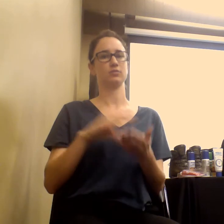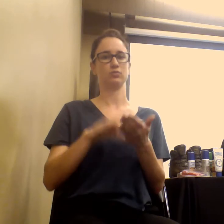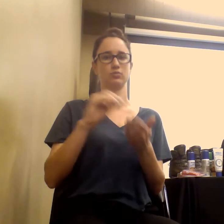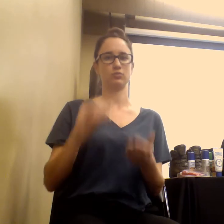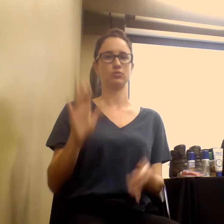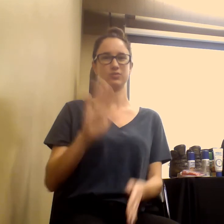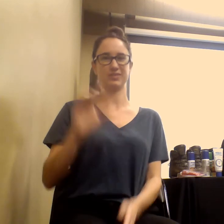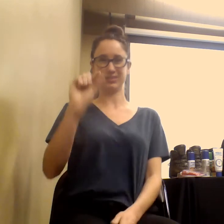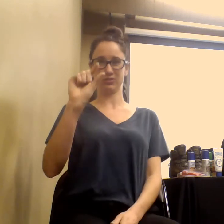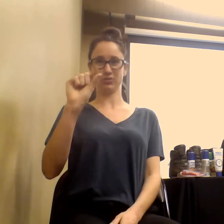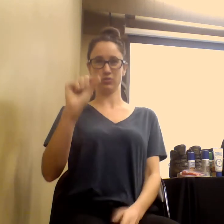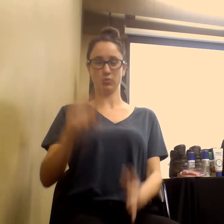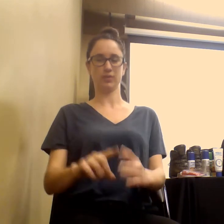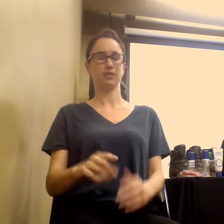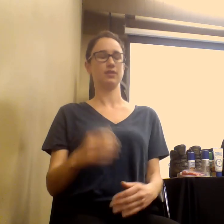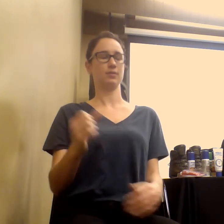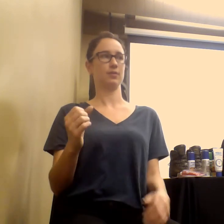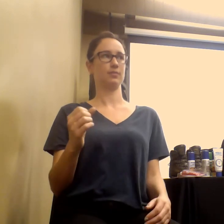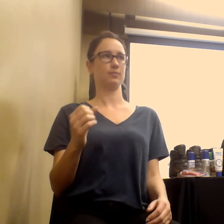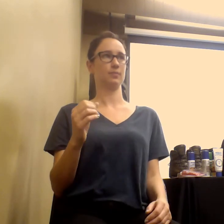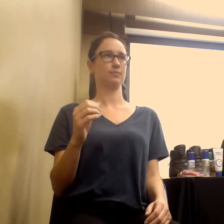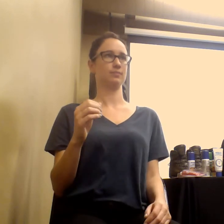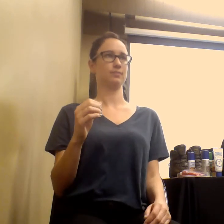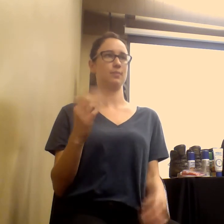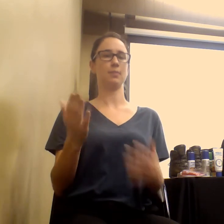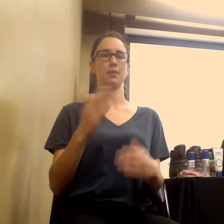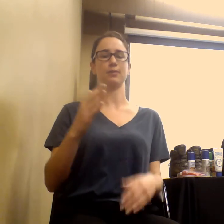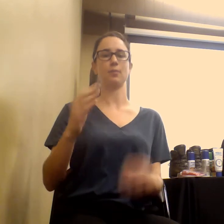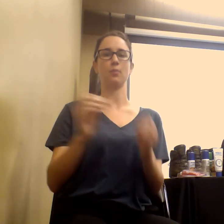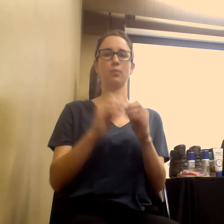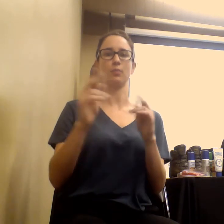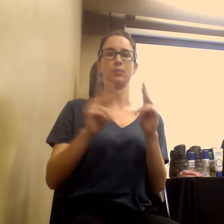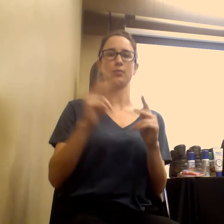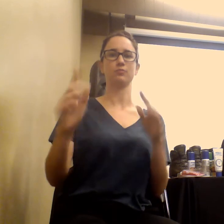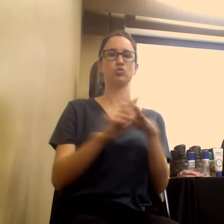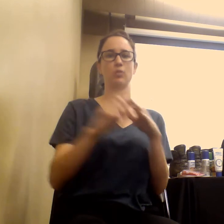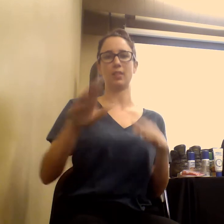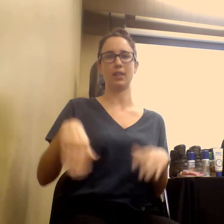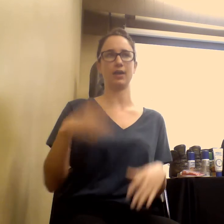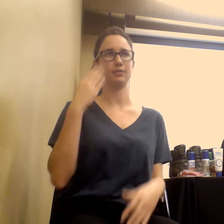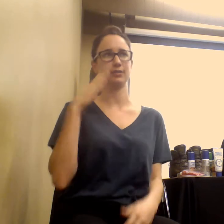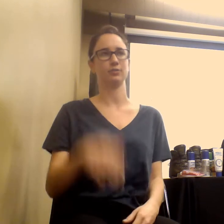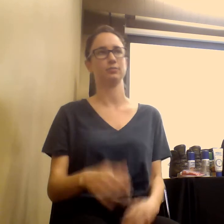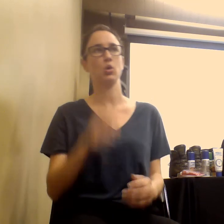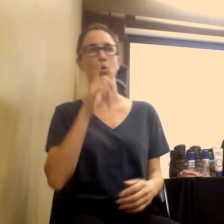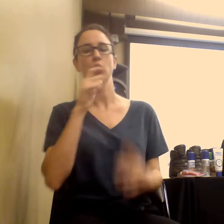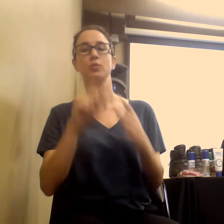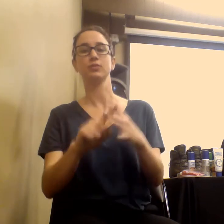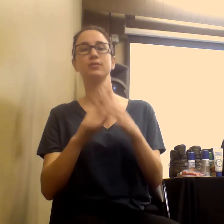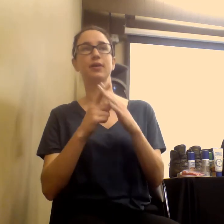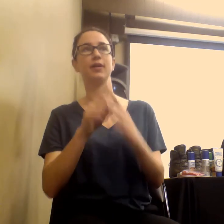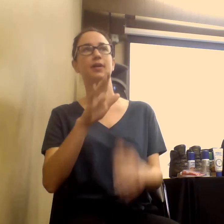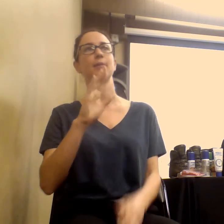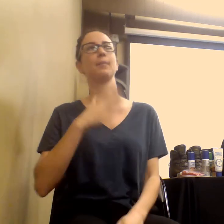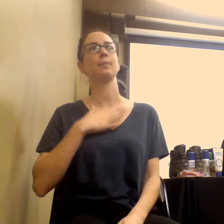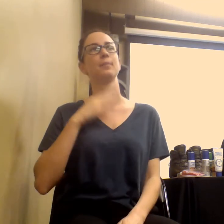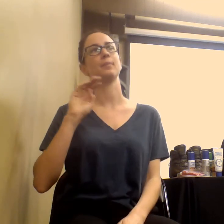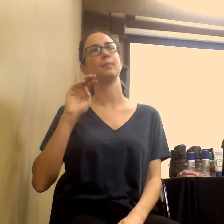person to start. Who's going to be the first one to tell me why they came today? Hi, my name's Michael. I